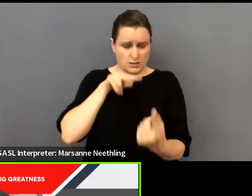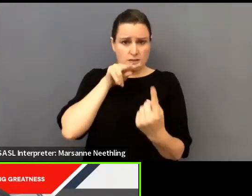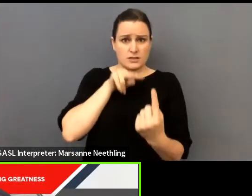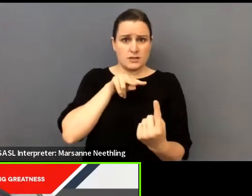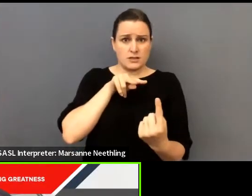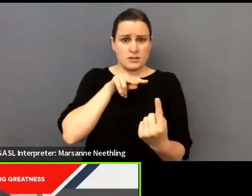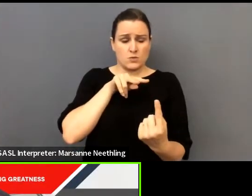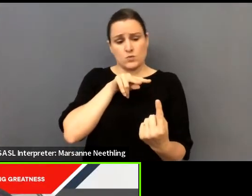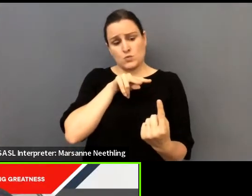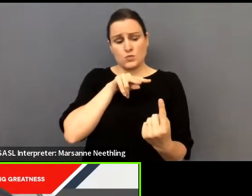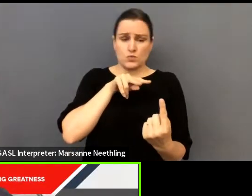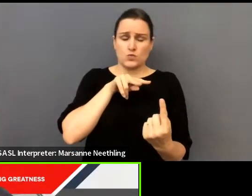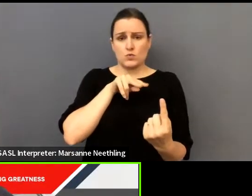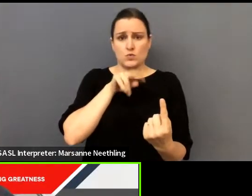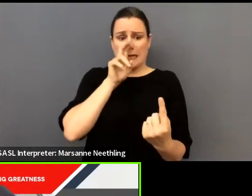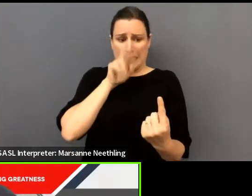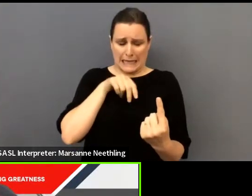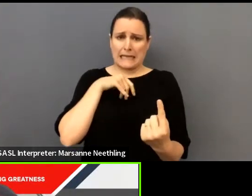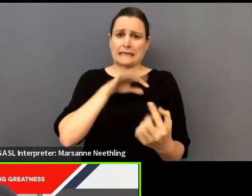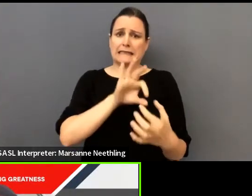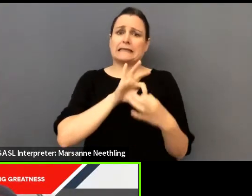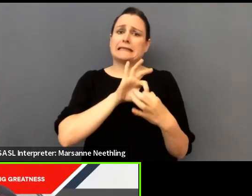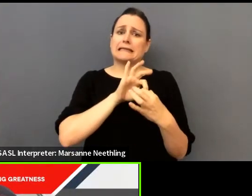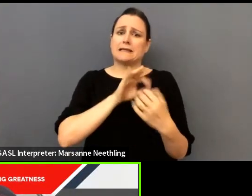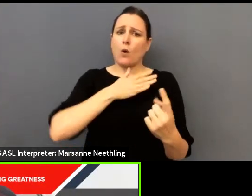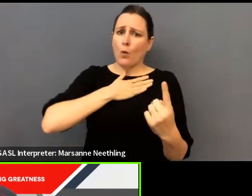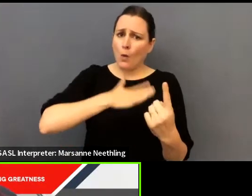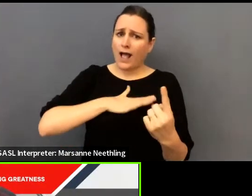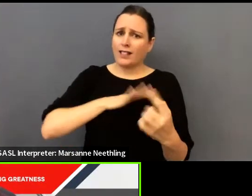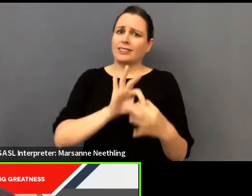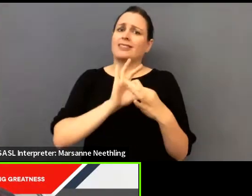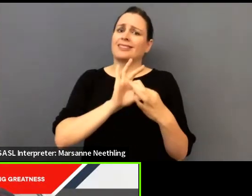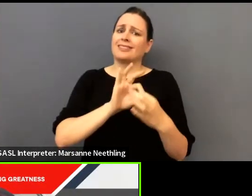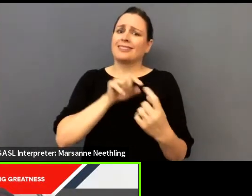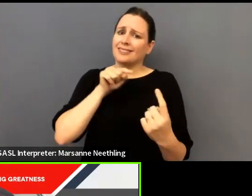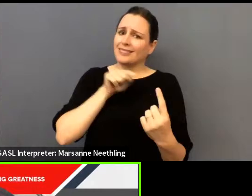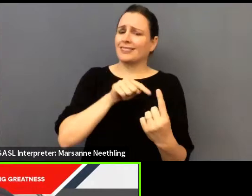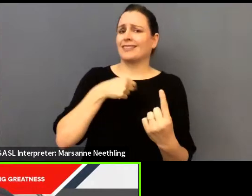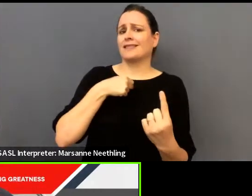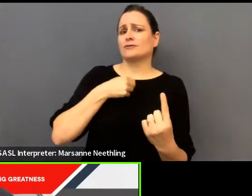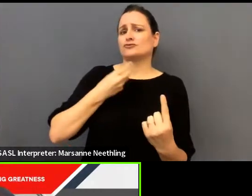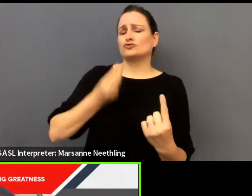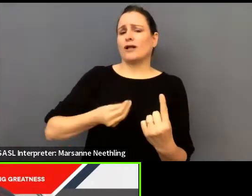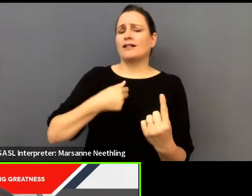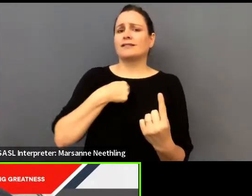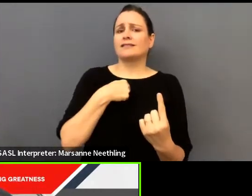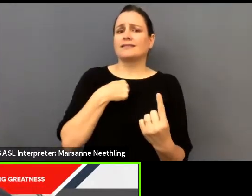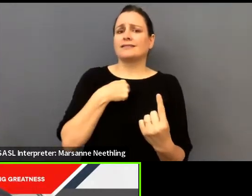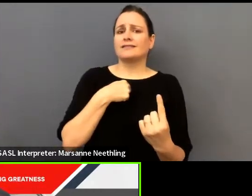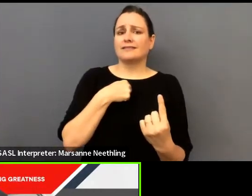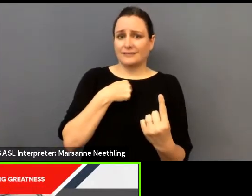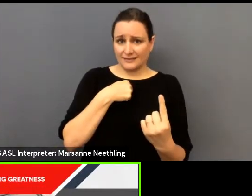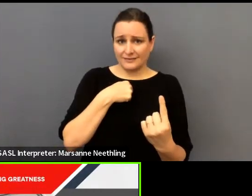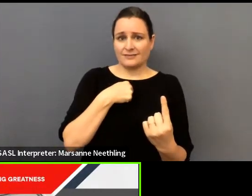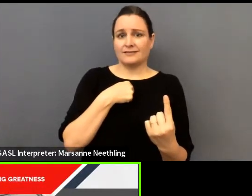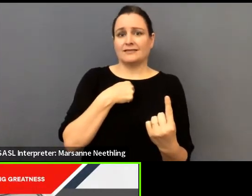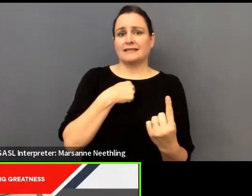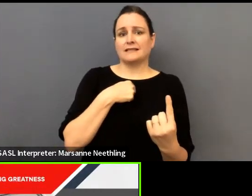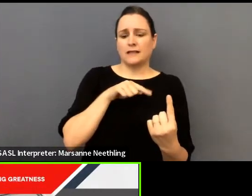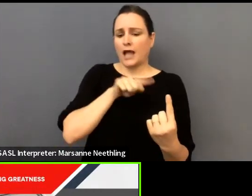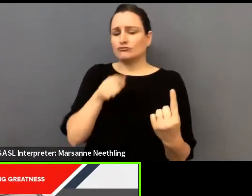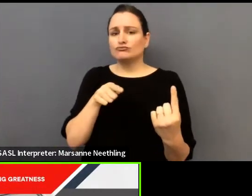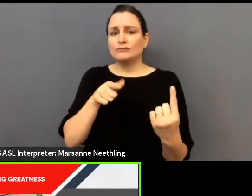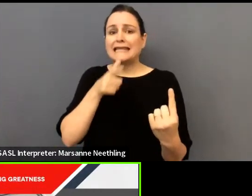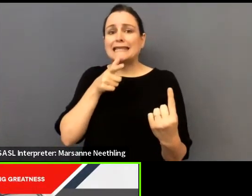and the connection that they would want to have with their deaf child, similar to what they have with their hearing